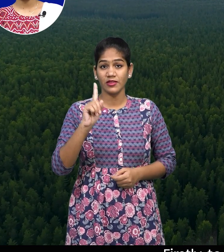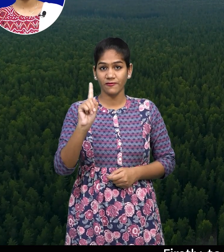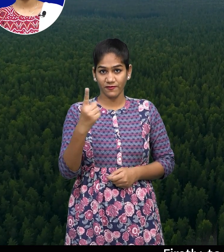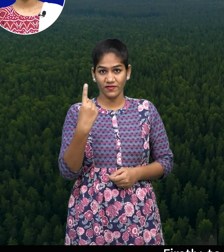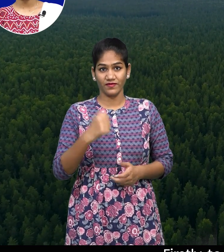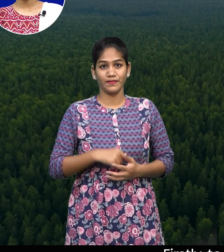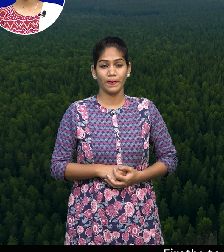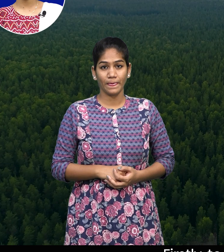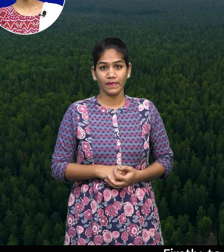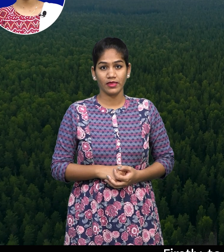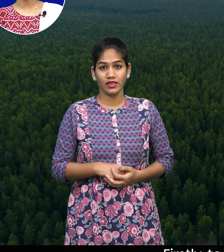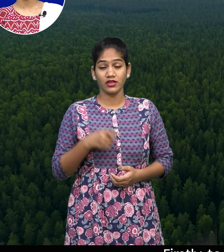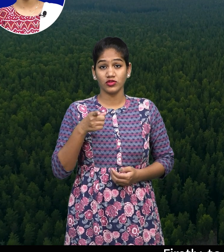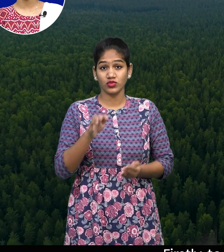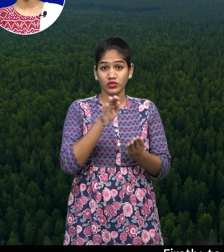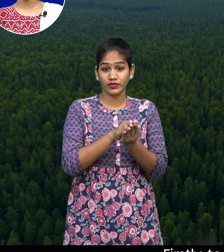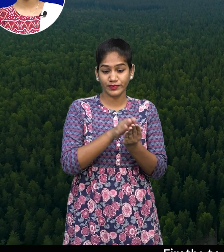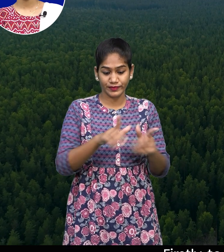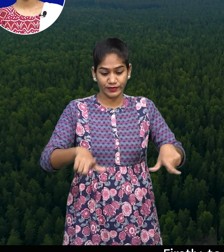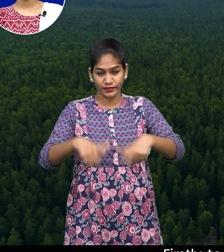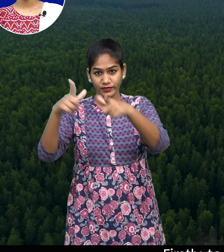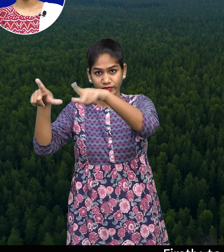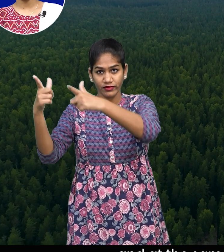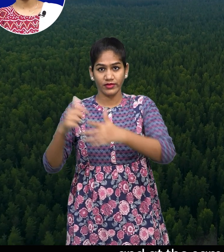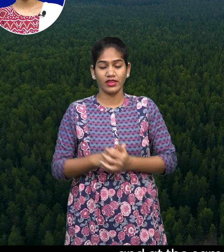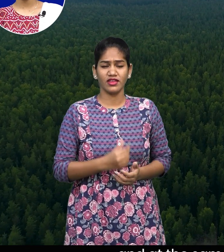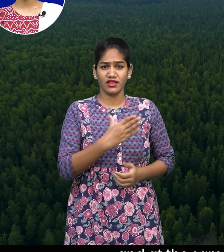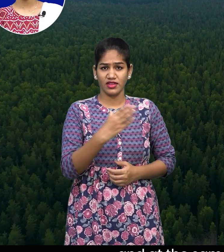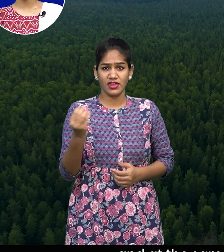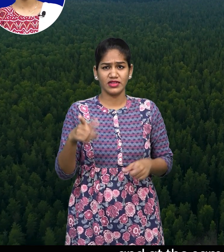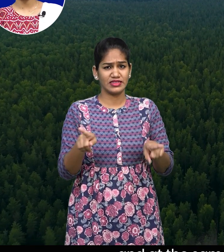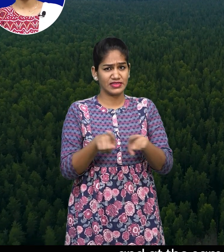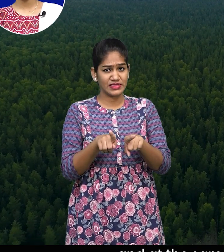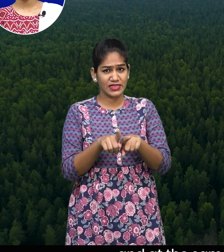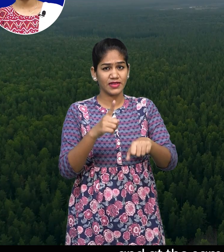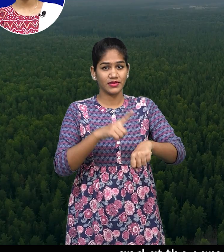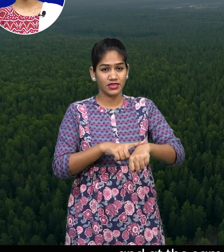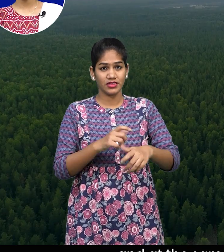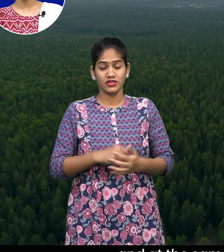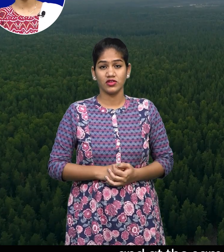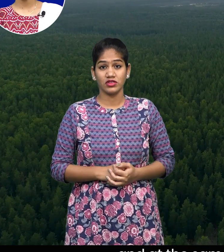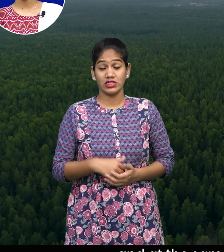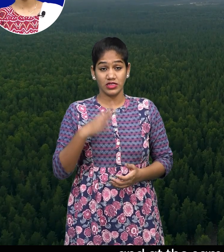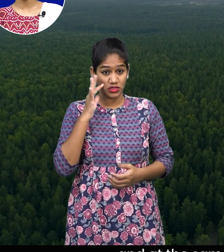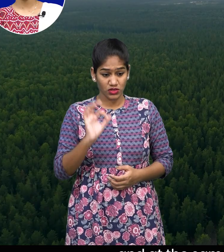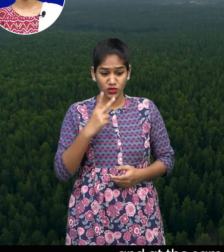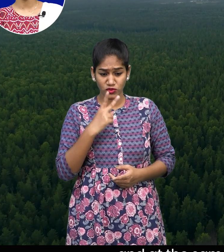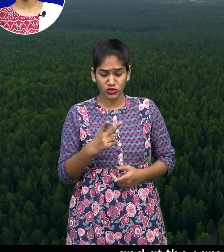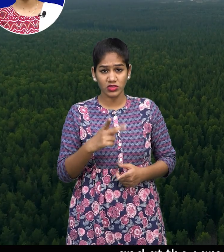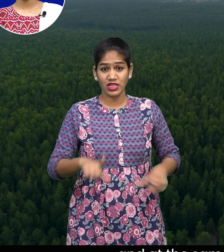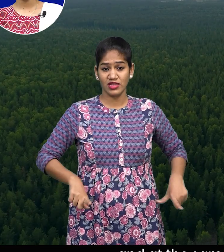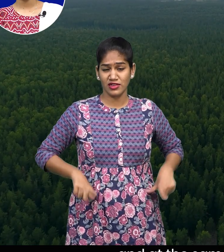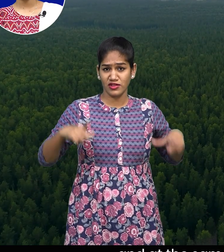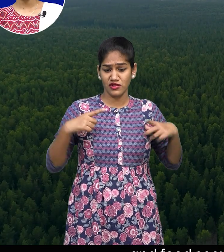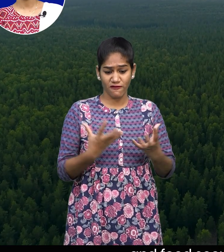Firstly, to conserve the forest and at the same time ensure the